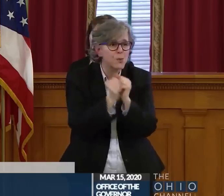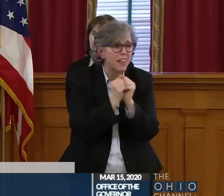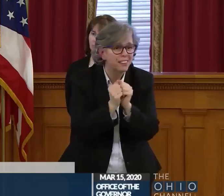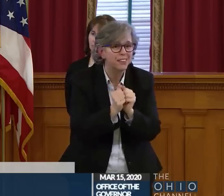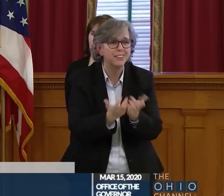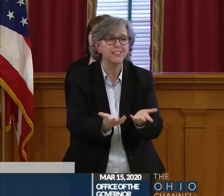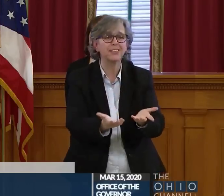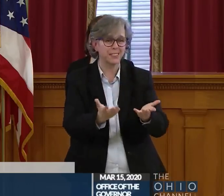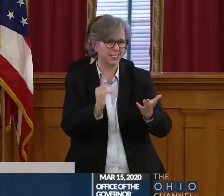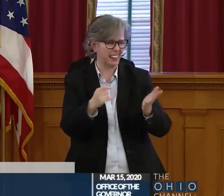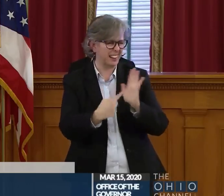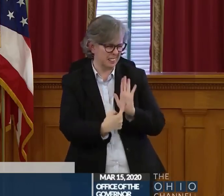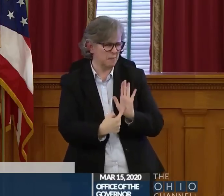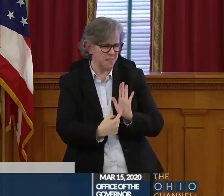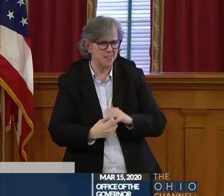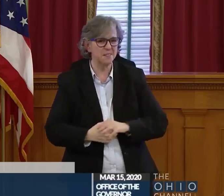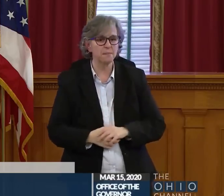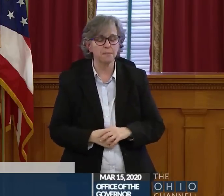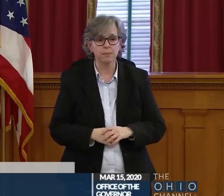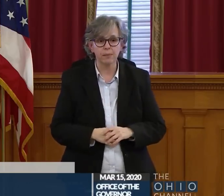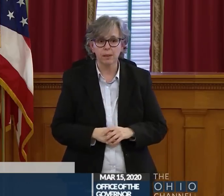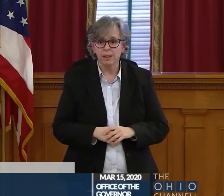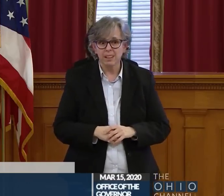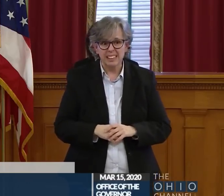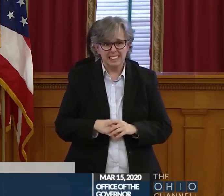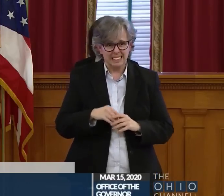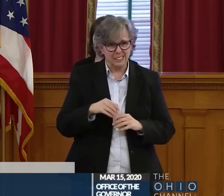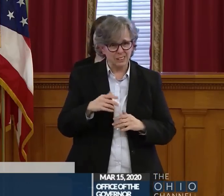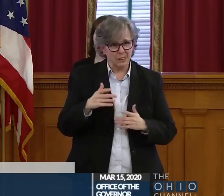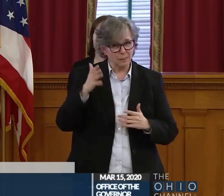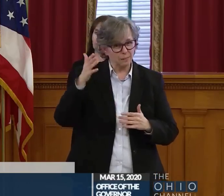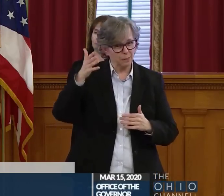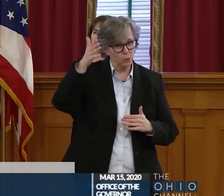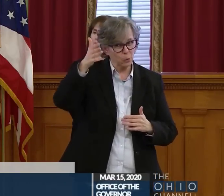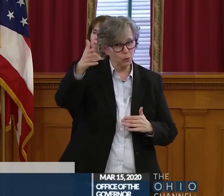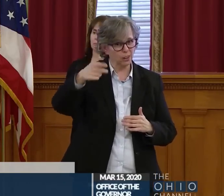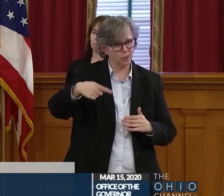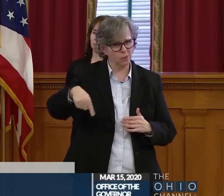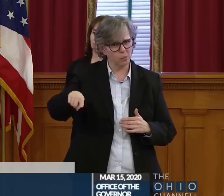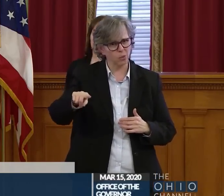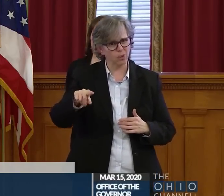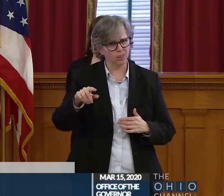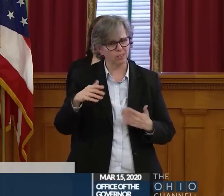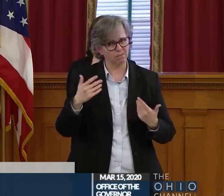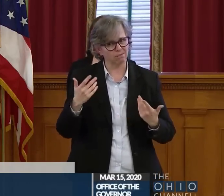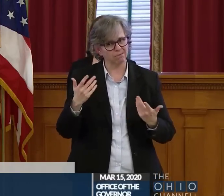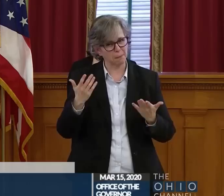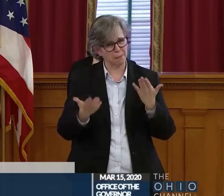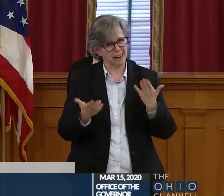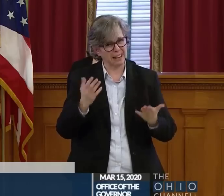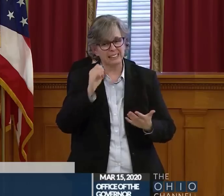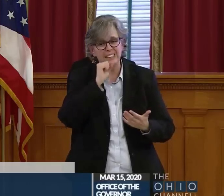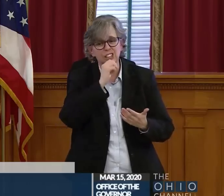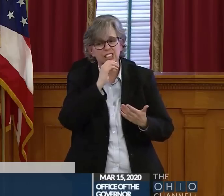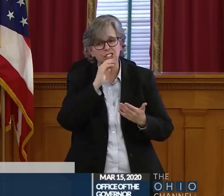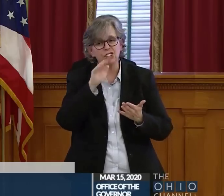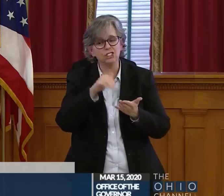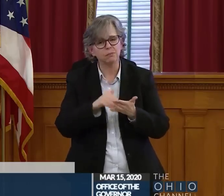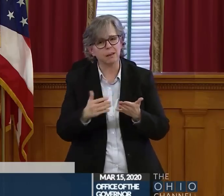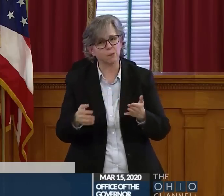At some point in the future, those will have to end. That food we will have to, though, and